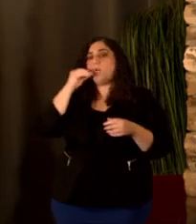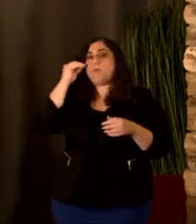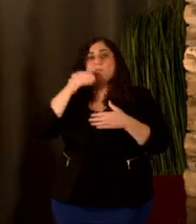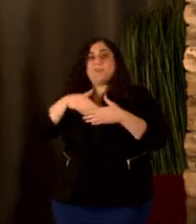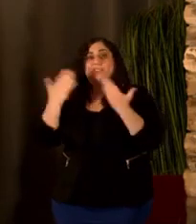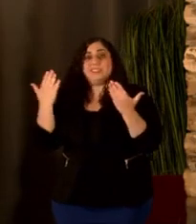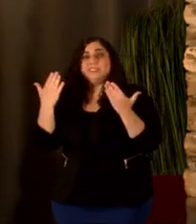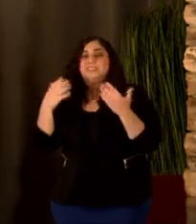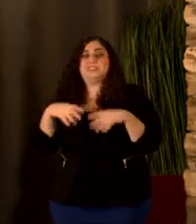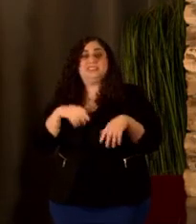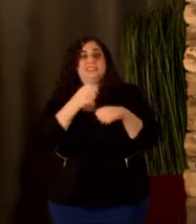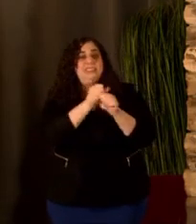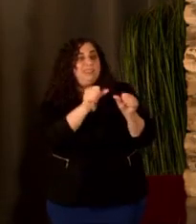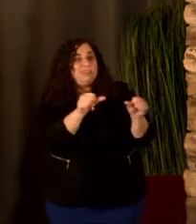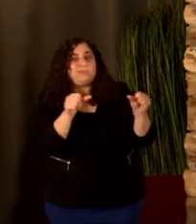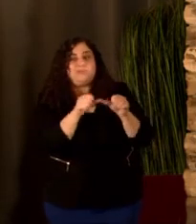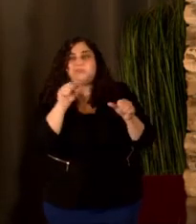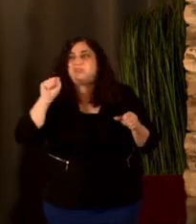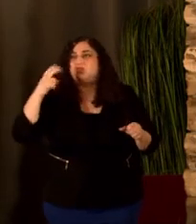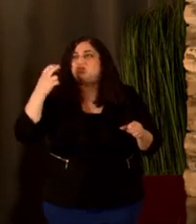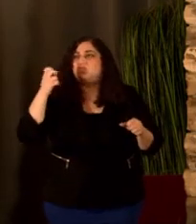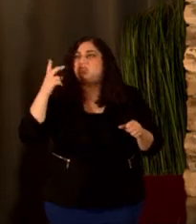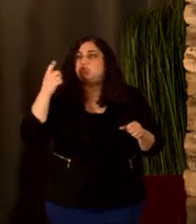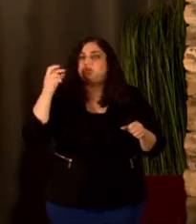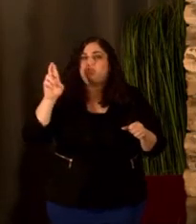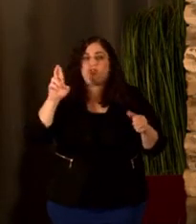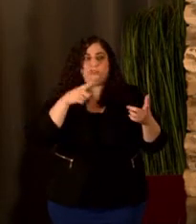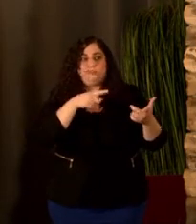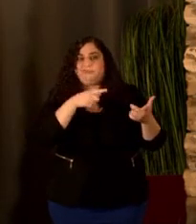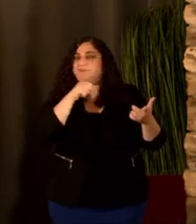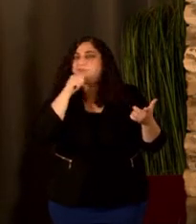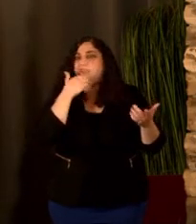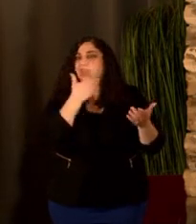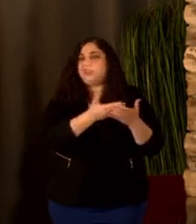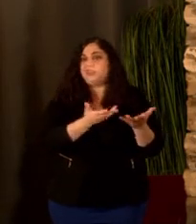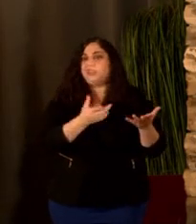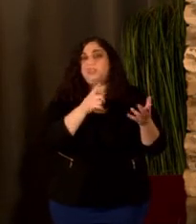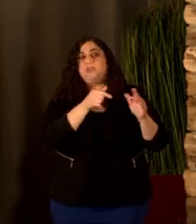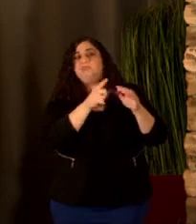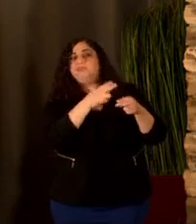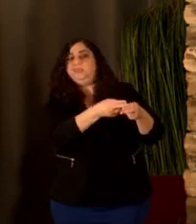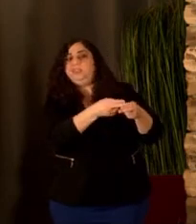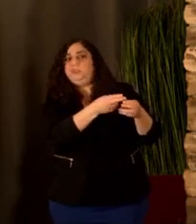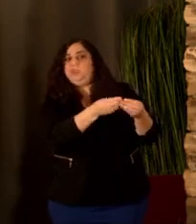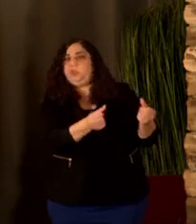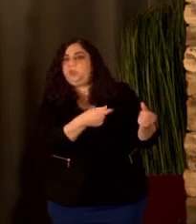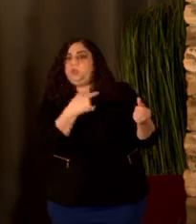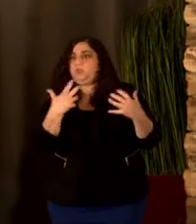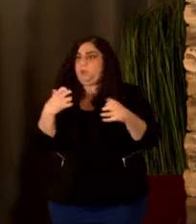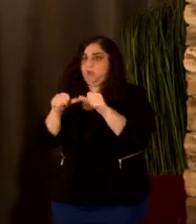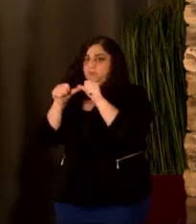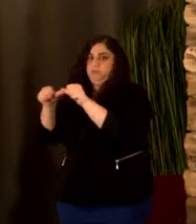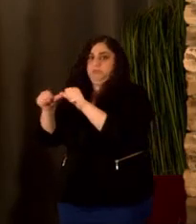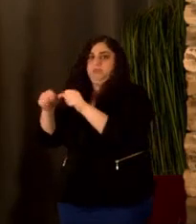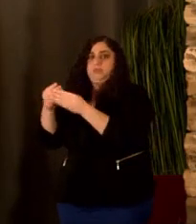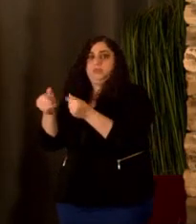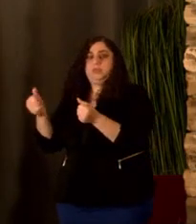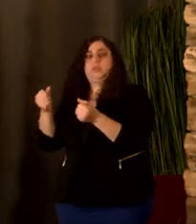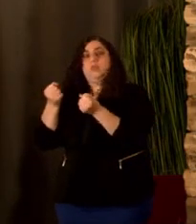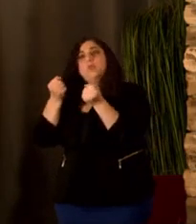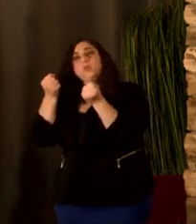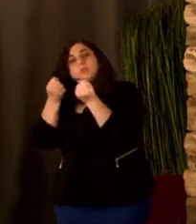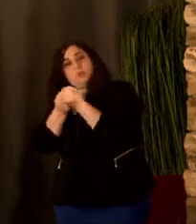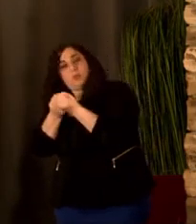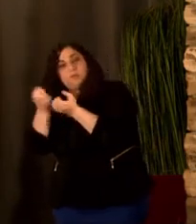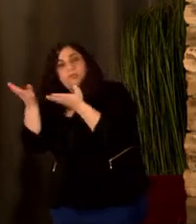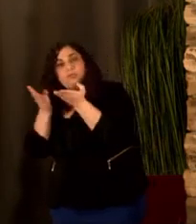sleep. Housing and supportive services solve homelessness. And the "and" is an incredibly important